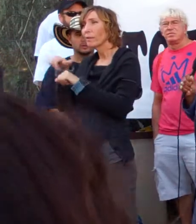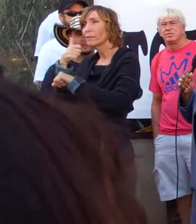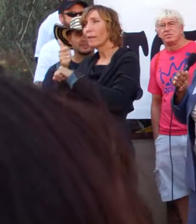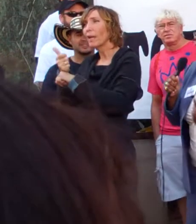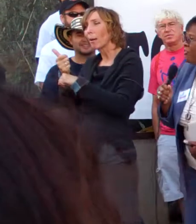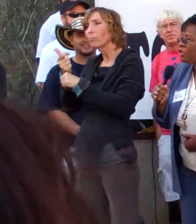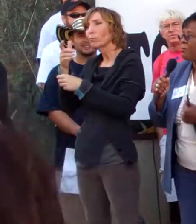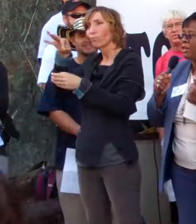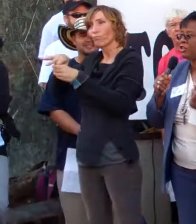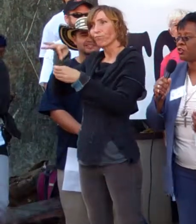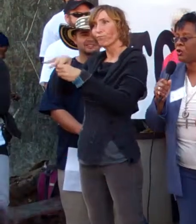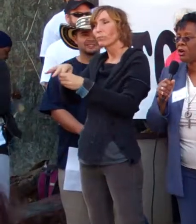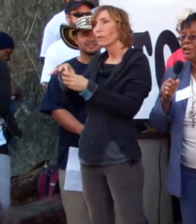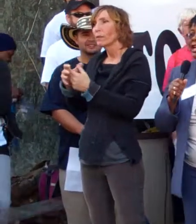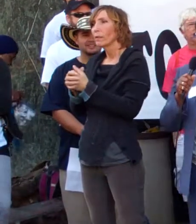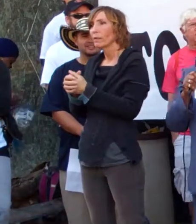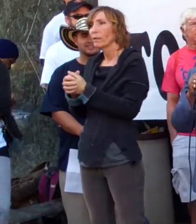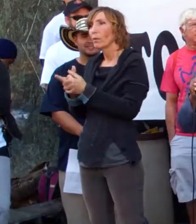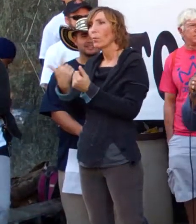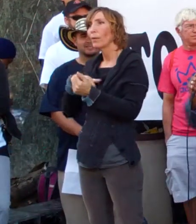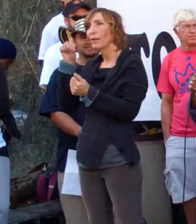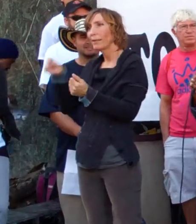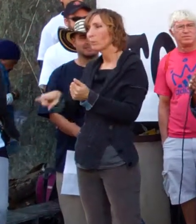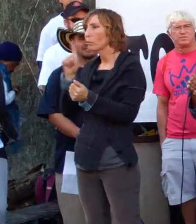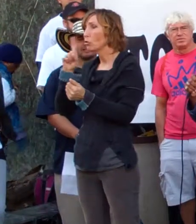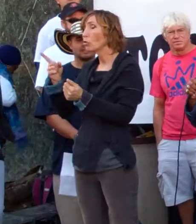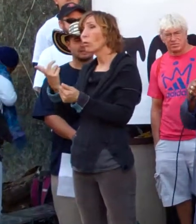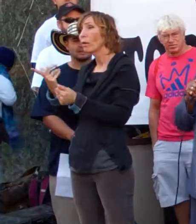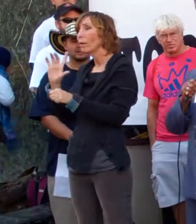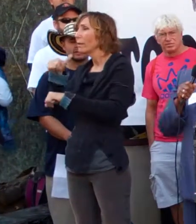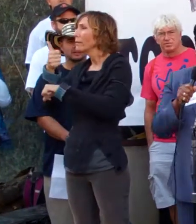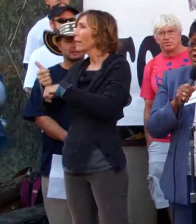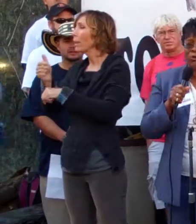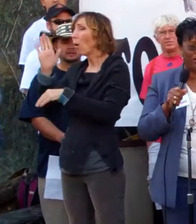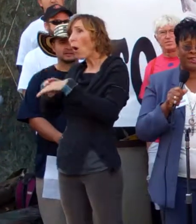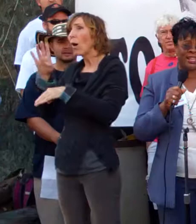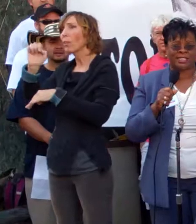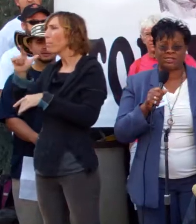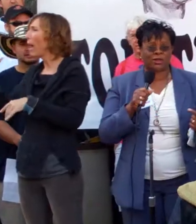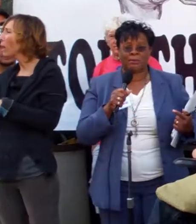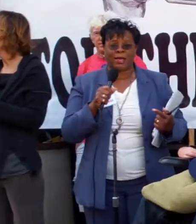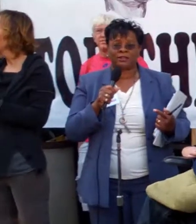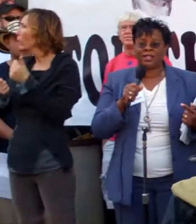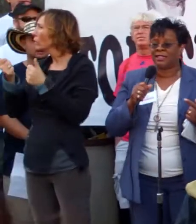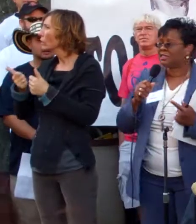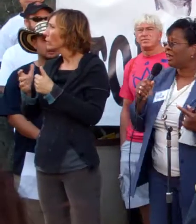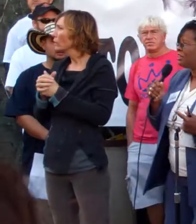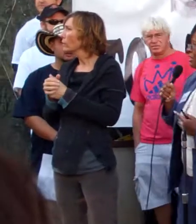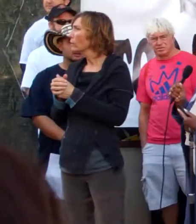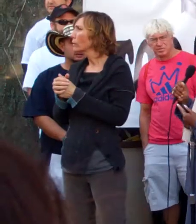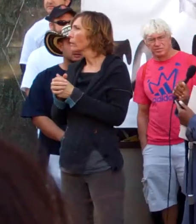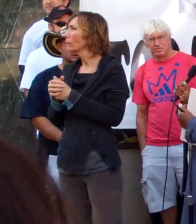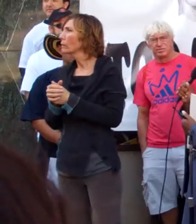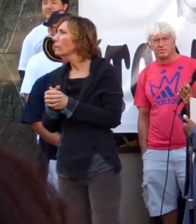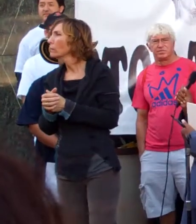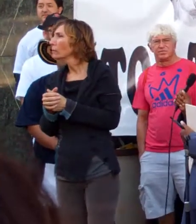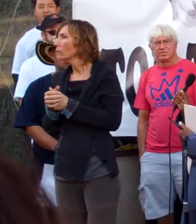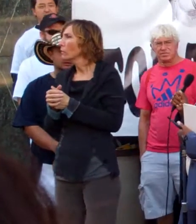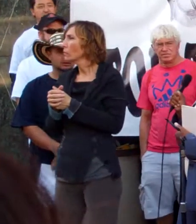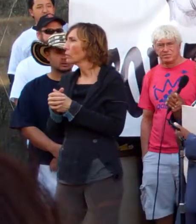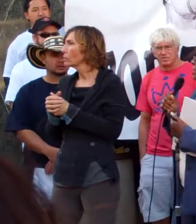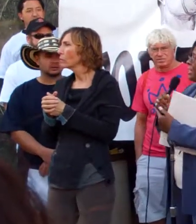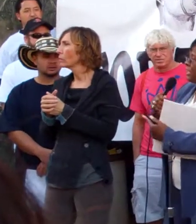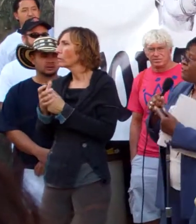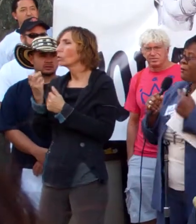ballot, we have to make sure it gets on the ballot, and it's the only one that gets on the ballot. That's the other thing. We can't have 4